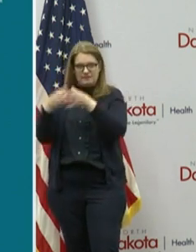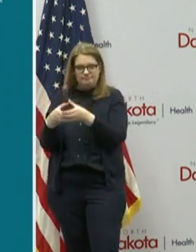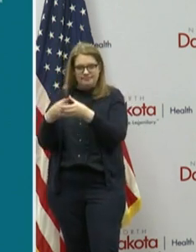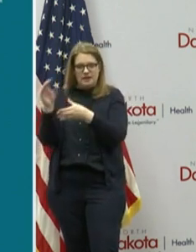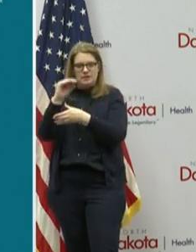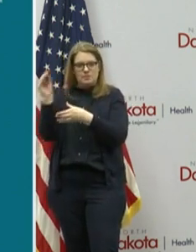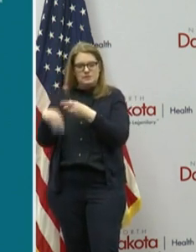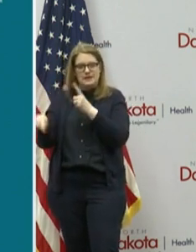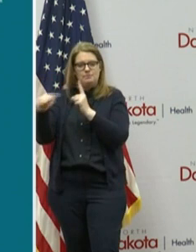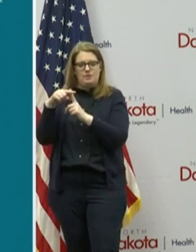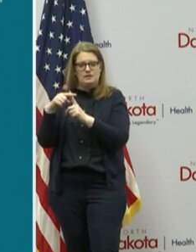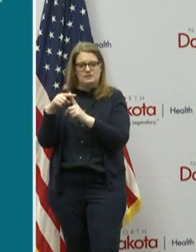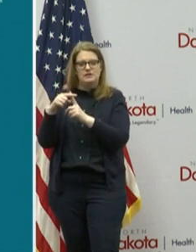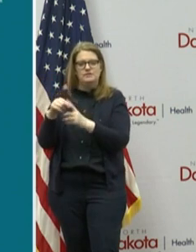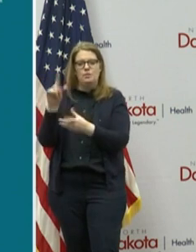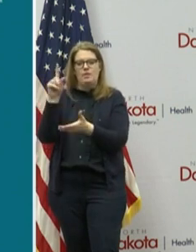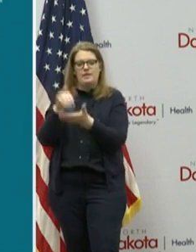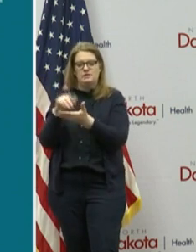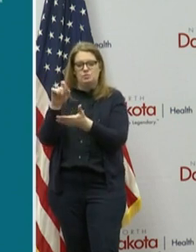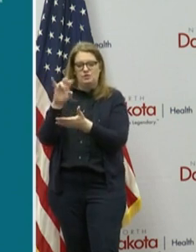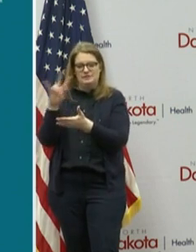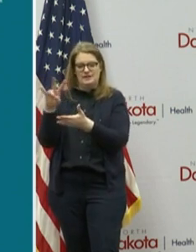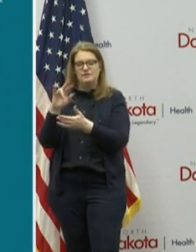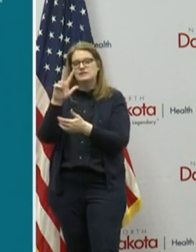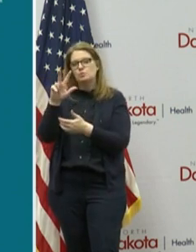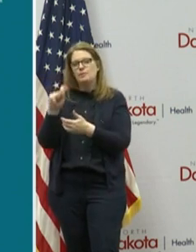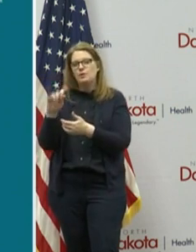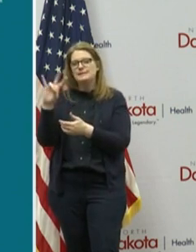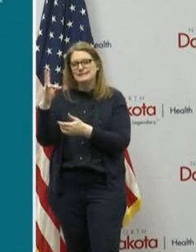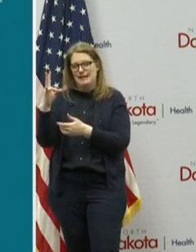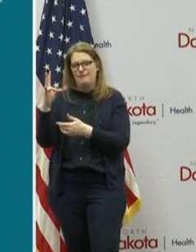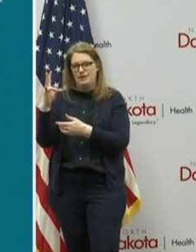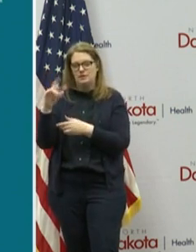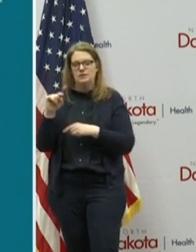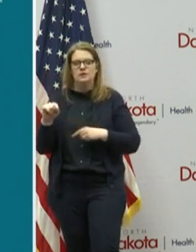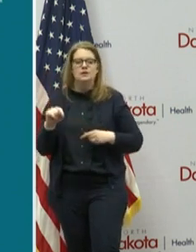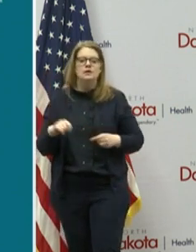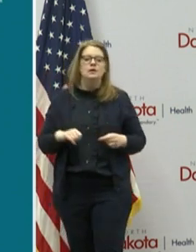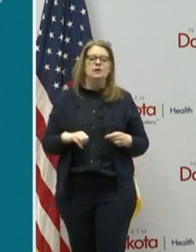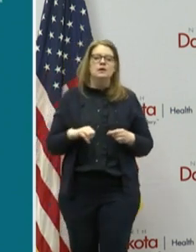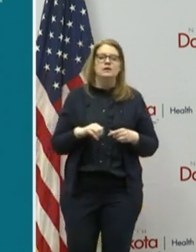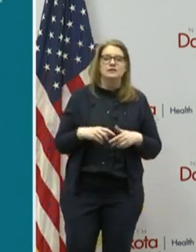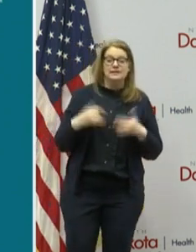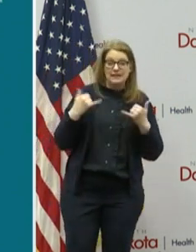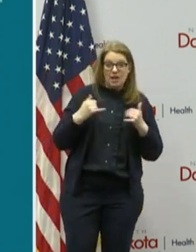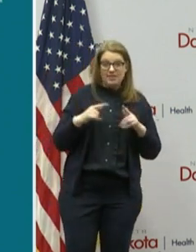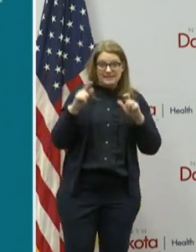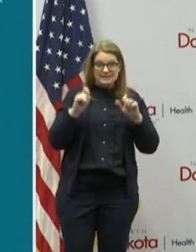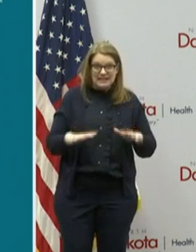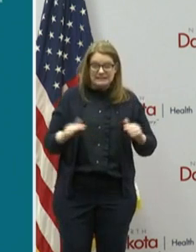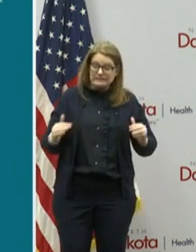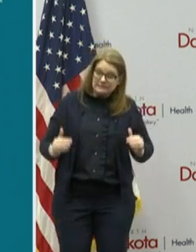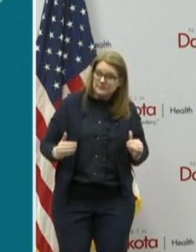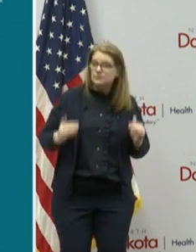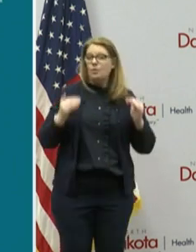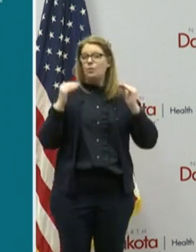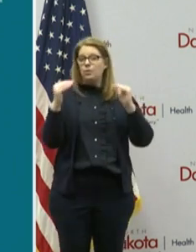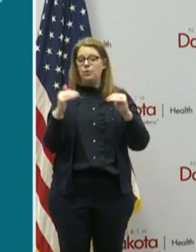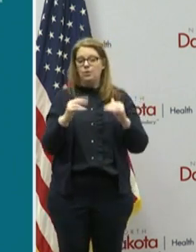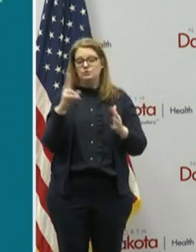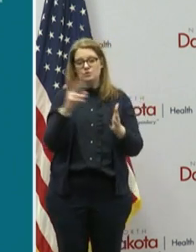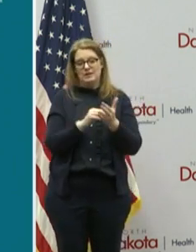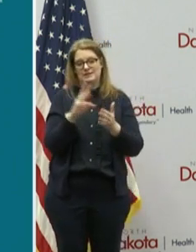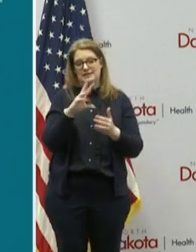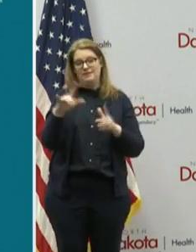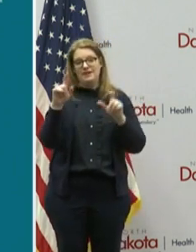among the lowest in the nation. With this great testing effort, the 2,065